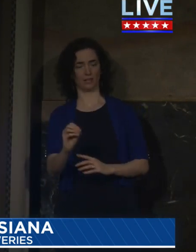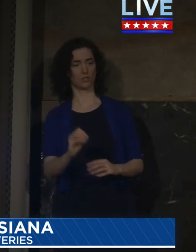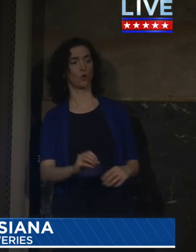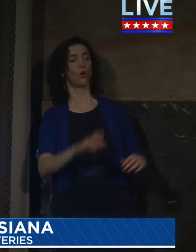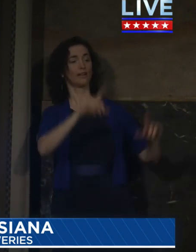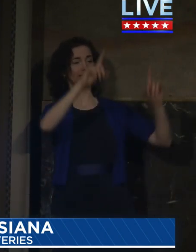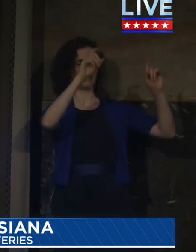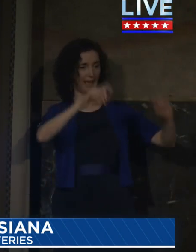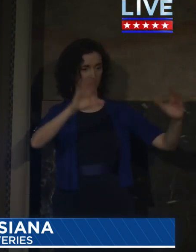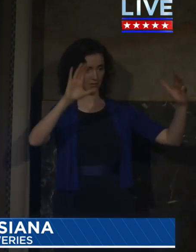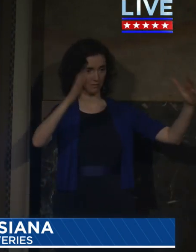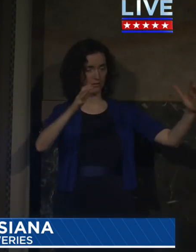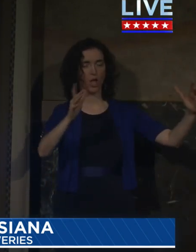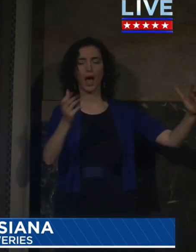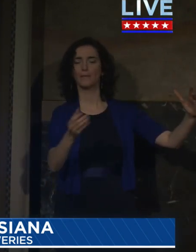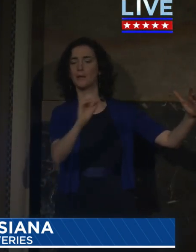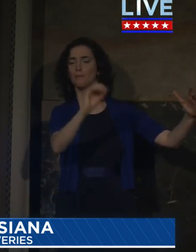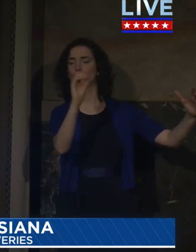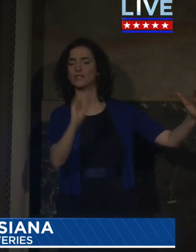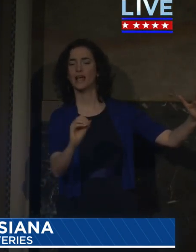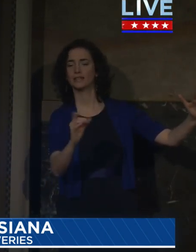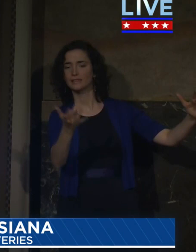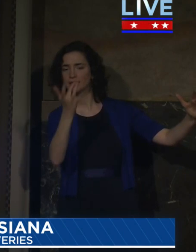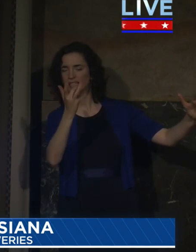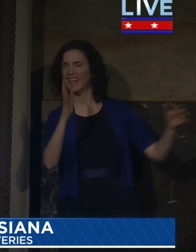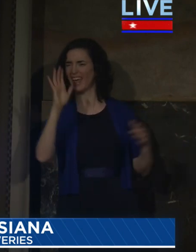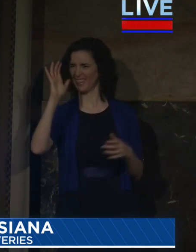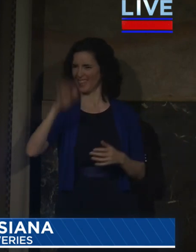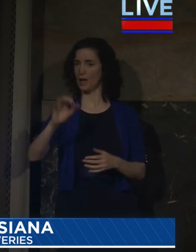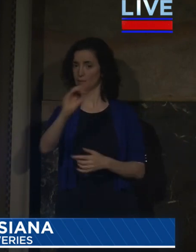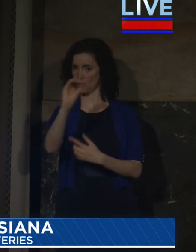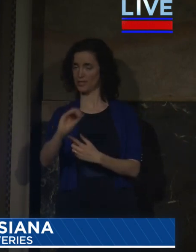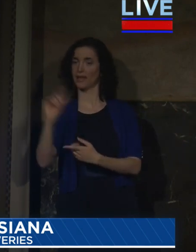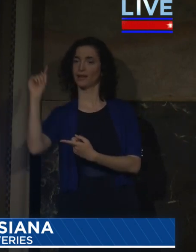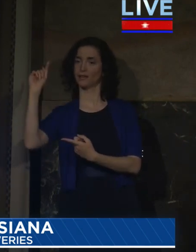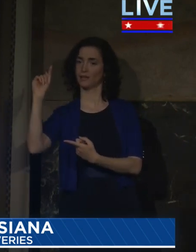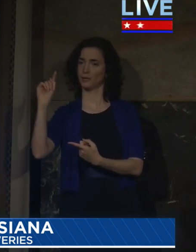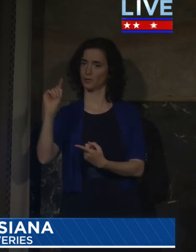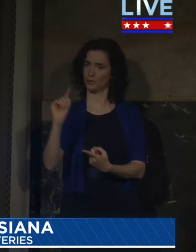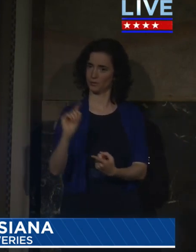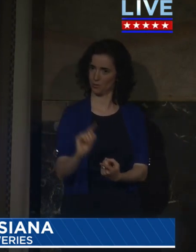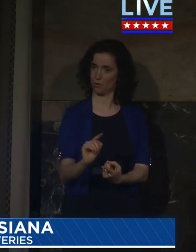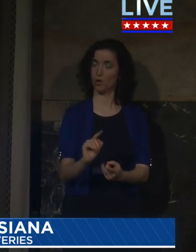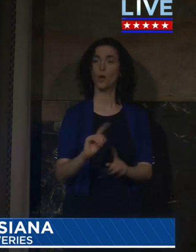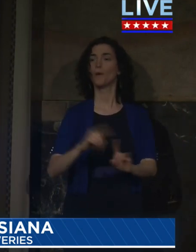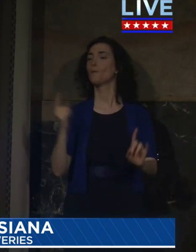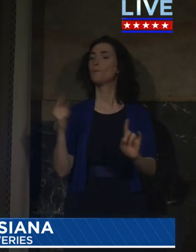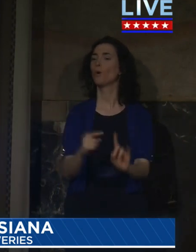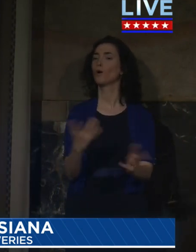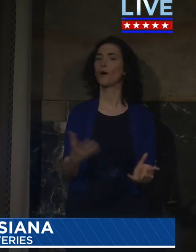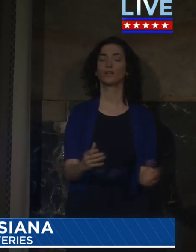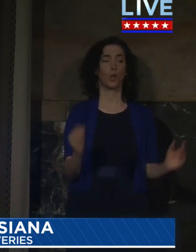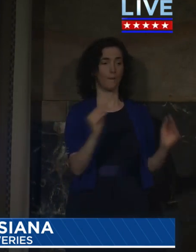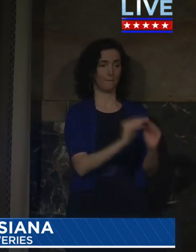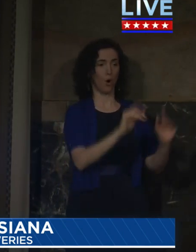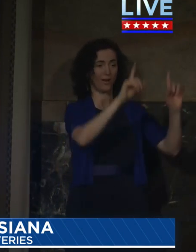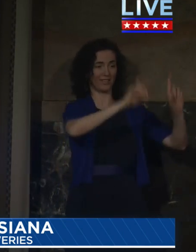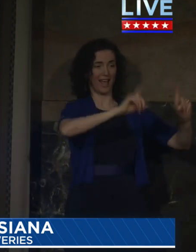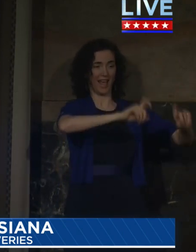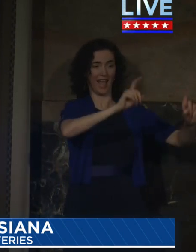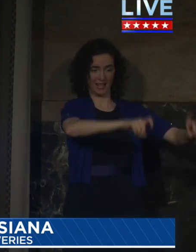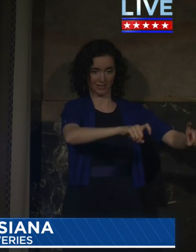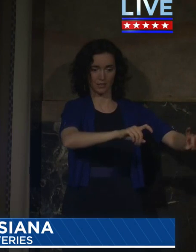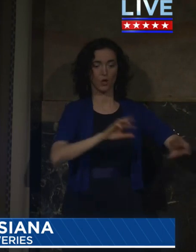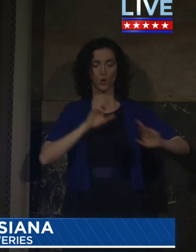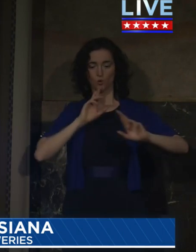tests performed, and I'll show you a graphic that kind of depicts that. But in general, what I'm saying is we did more testing, and fewer of the test results that came